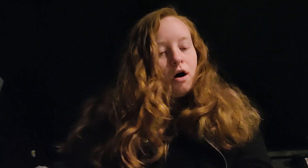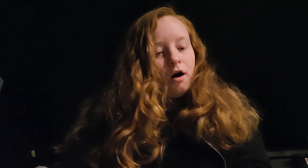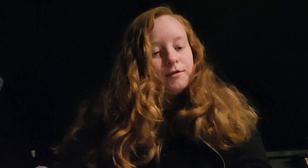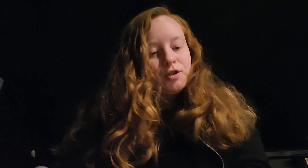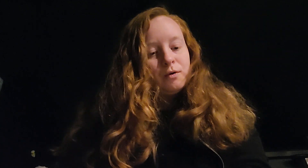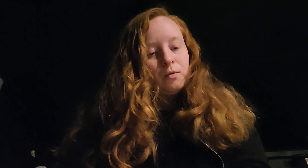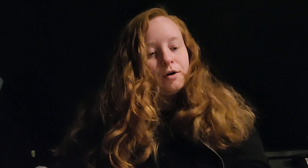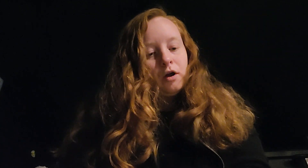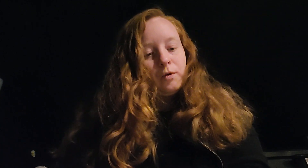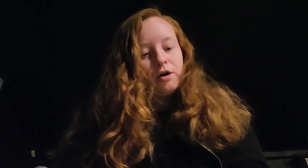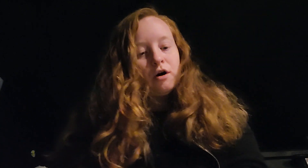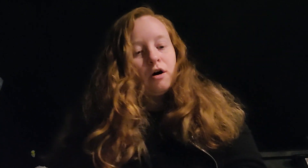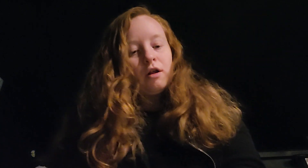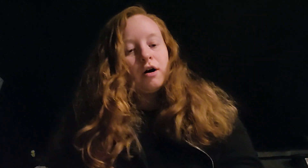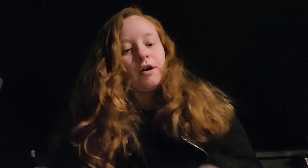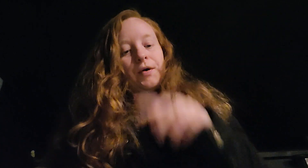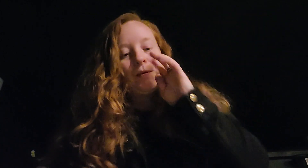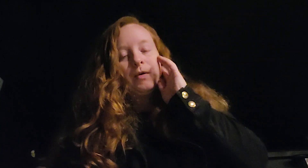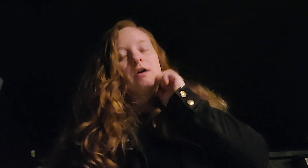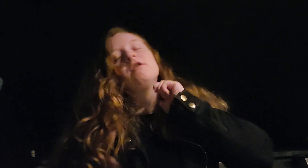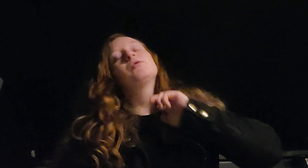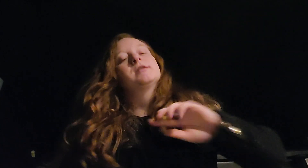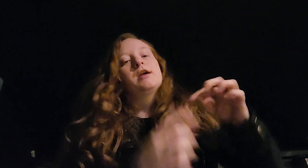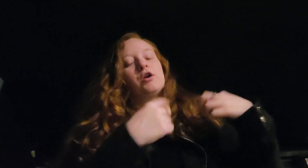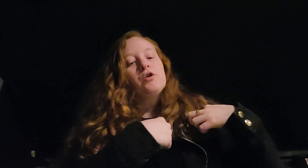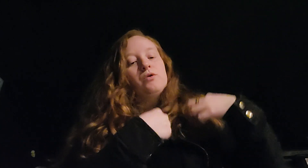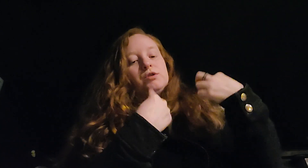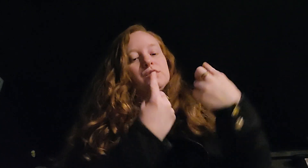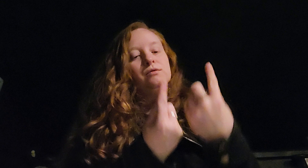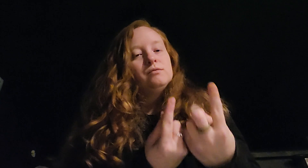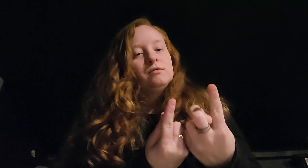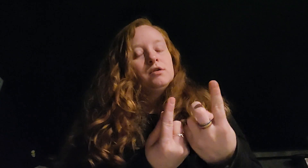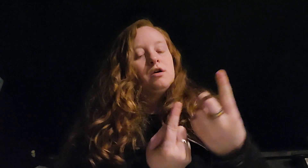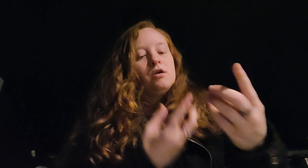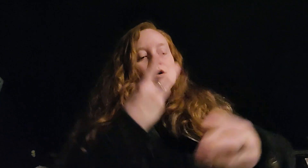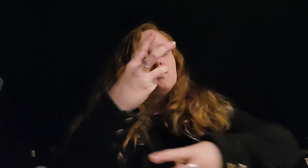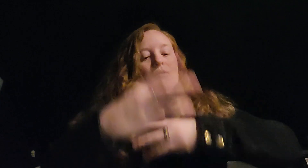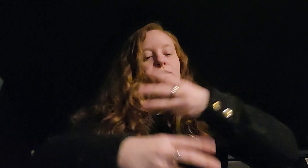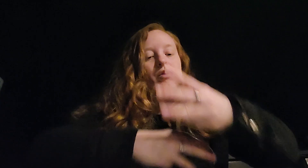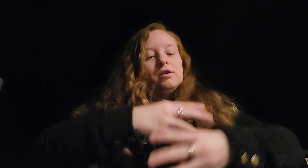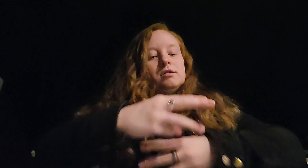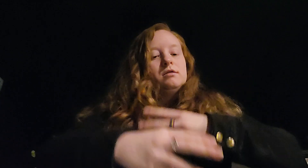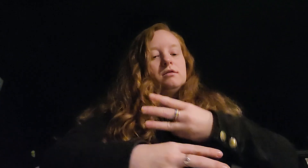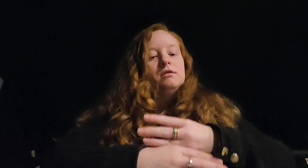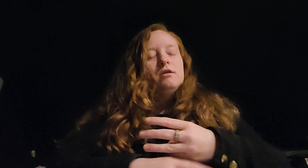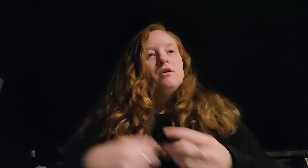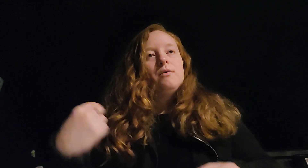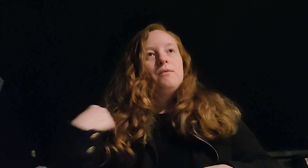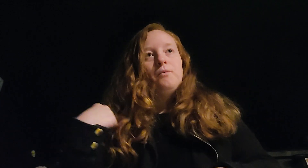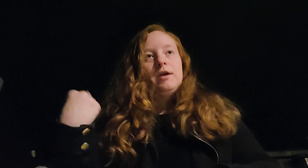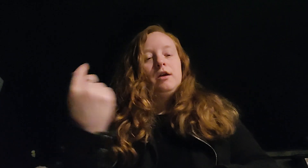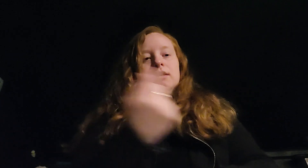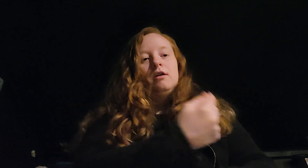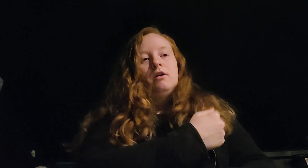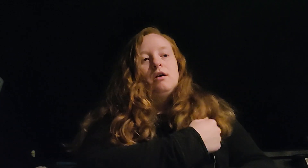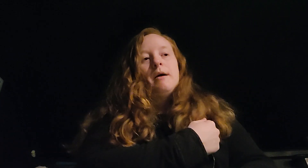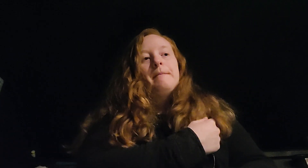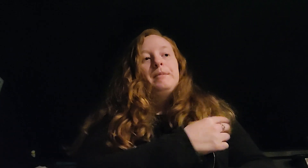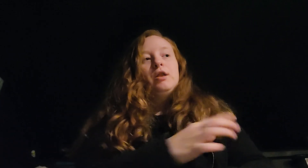Off to a world we call our own. So we're saying, go to world we belong.